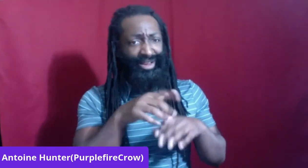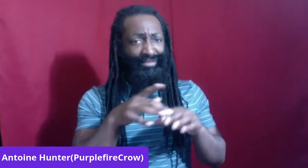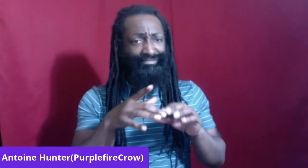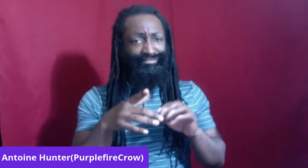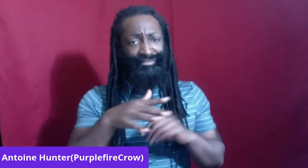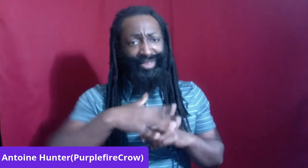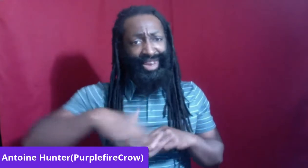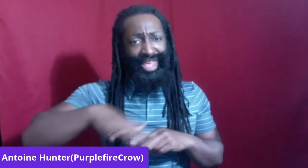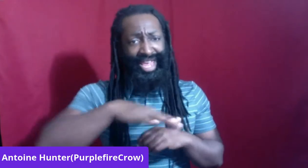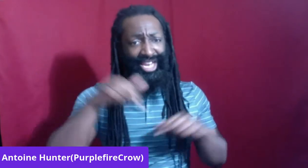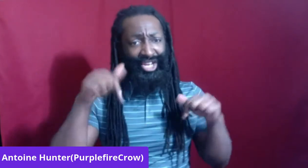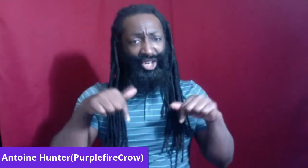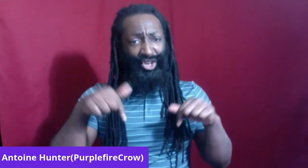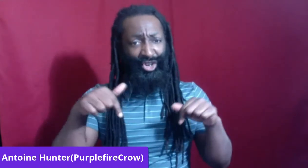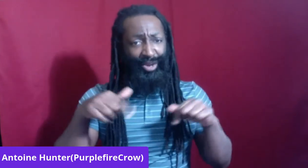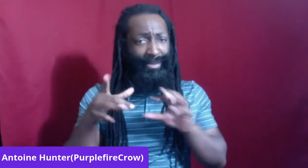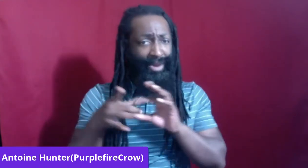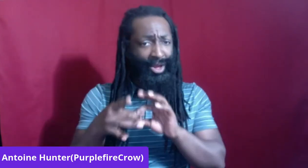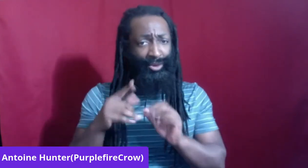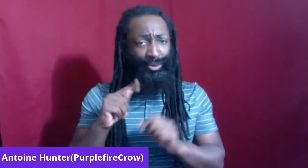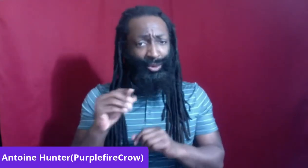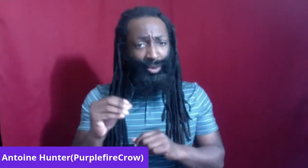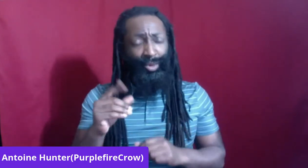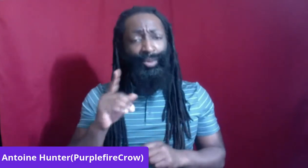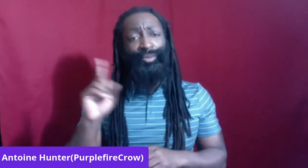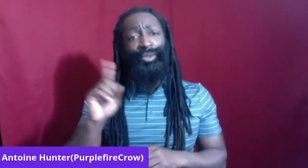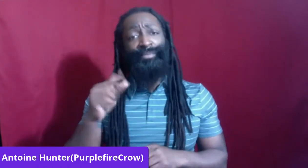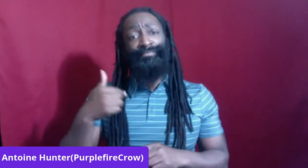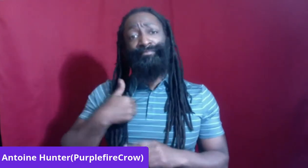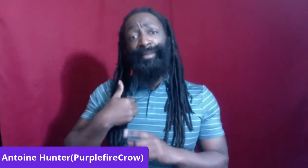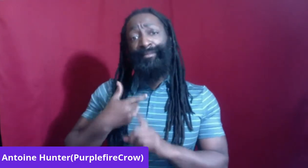We are on the land of the Ohlone tribe